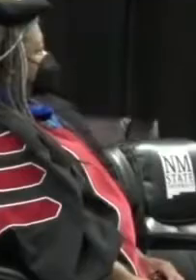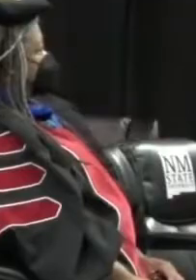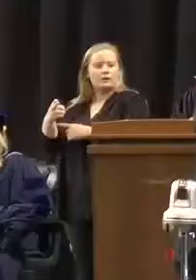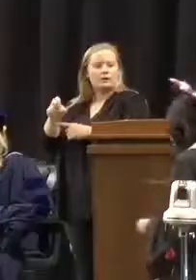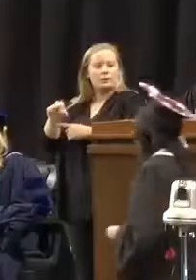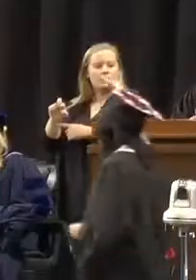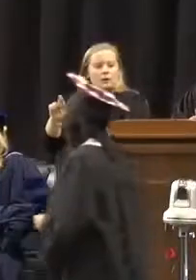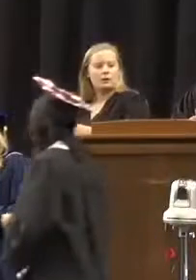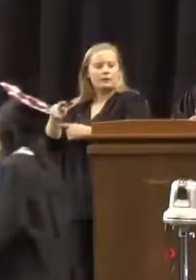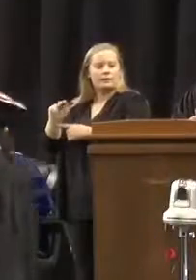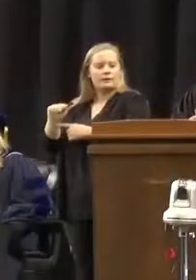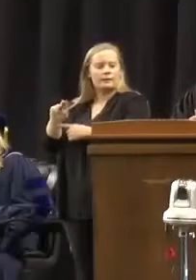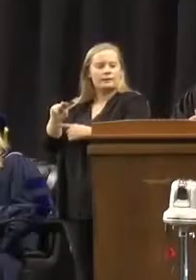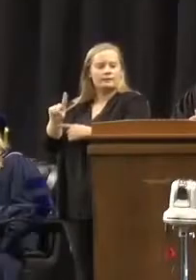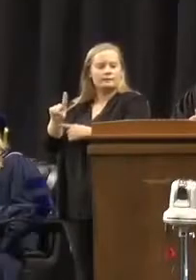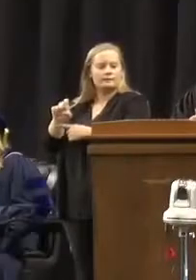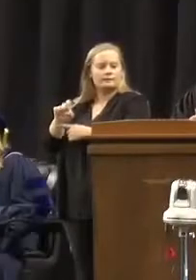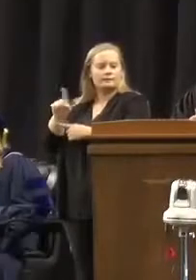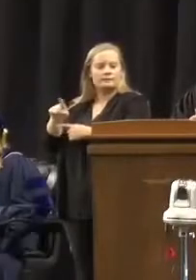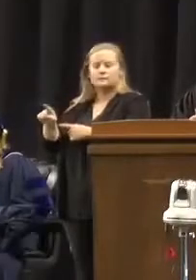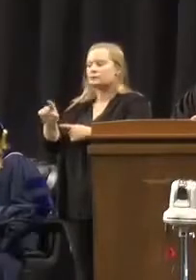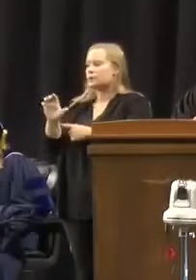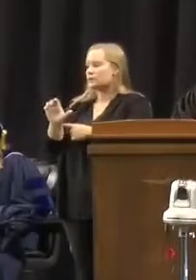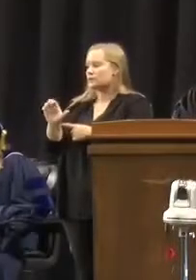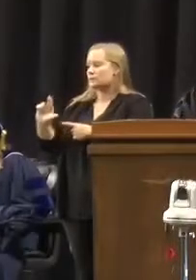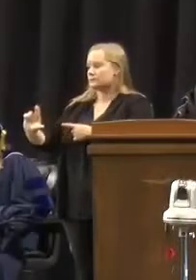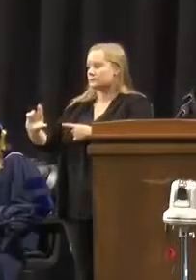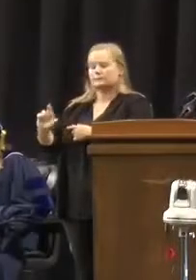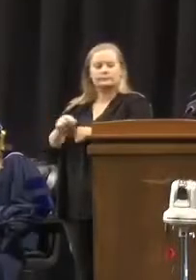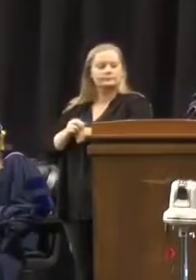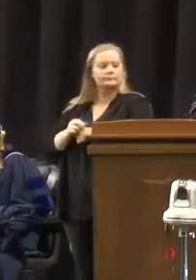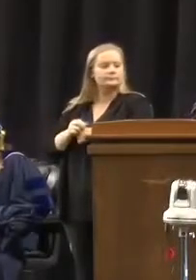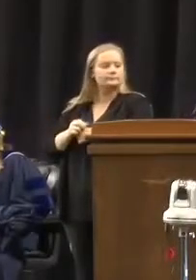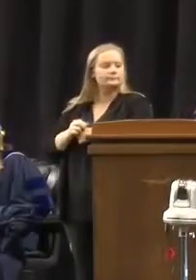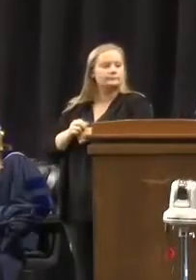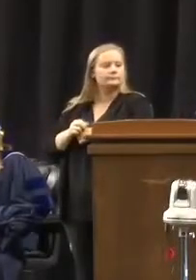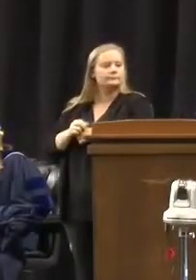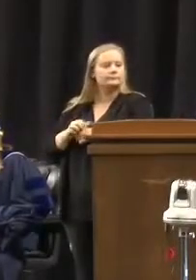Denise Belen Hernandez, Crimson Scholar.